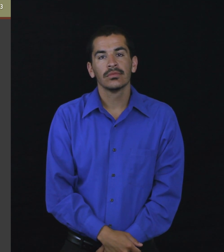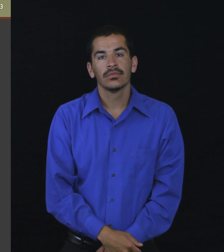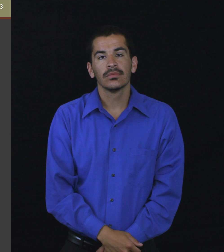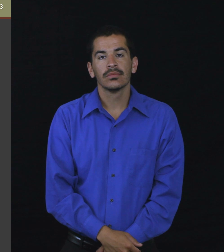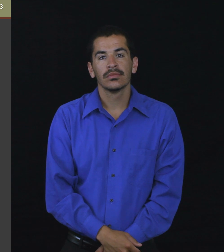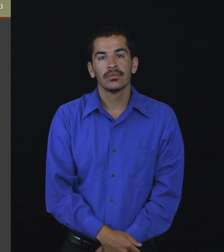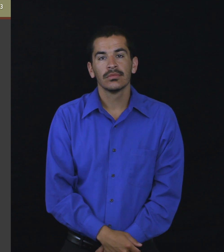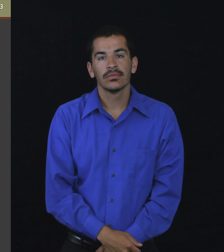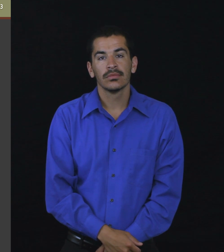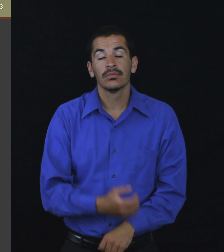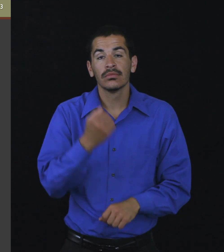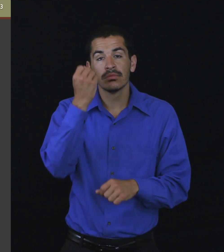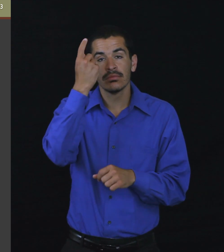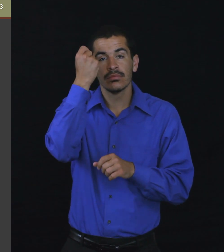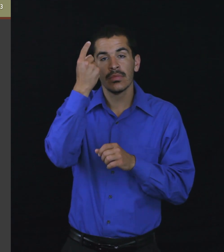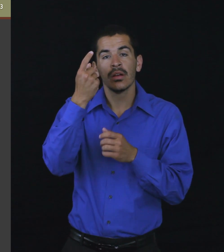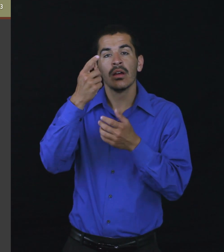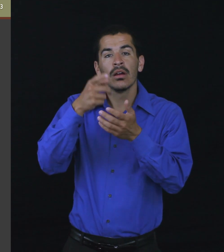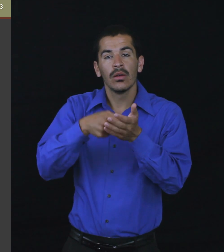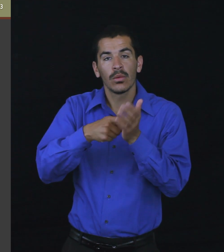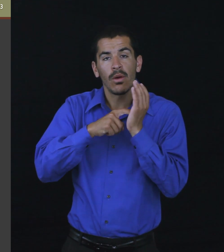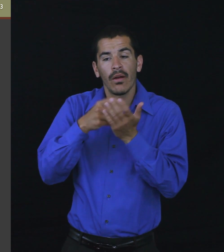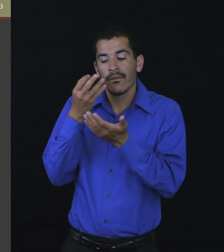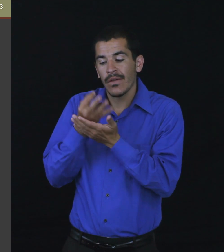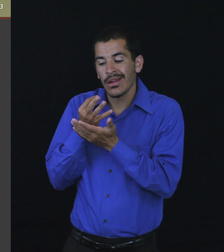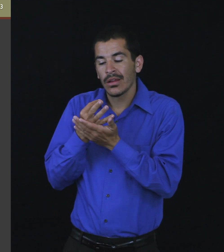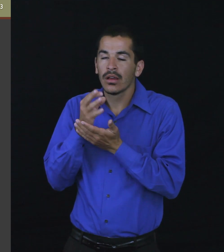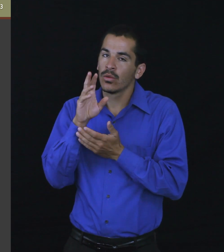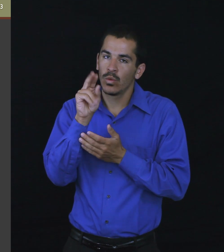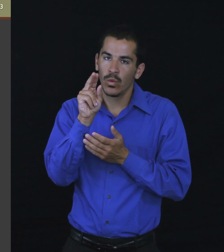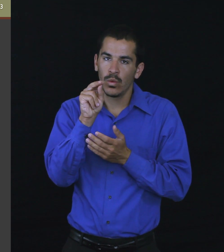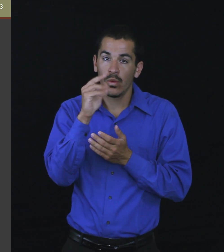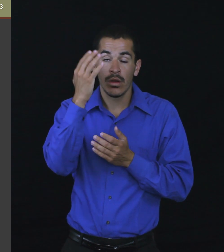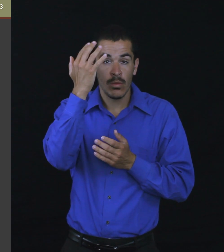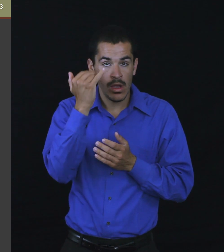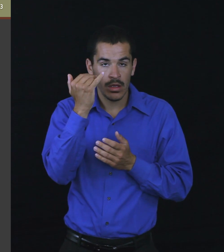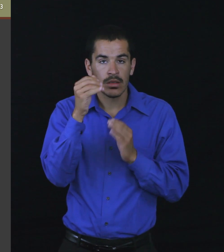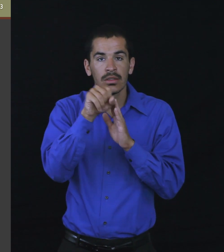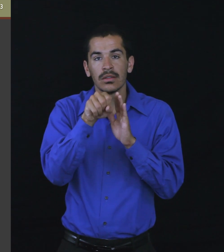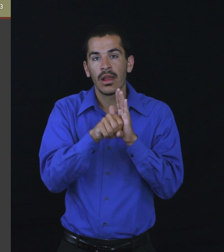Funding is not needed because the state already owns the land.